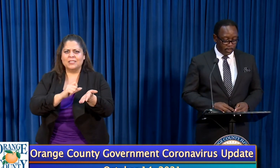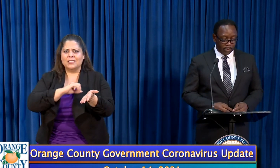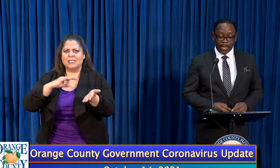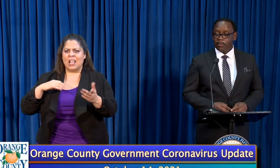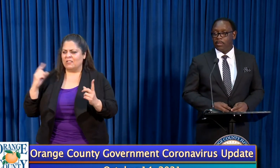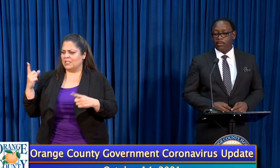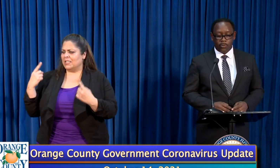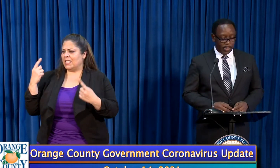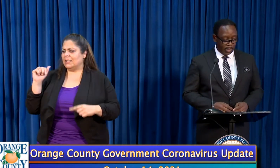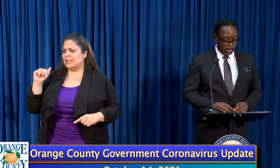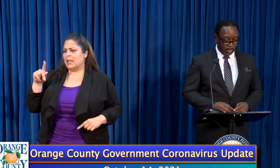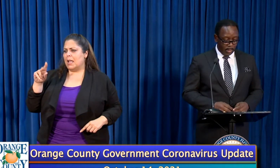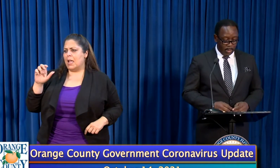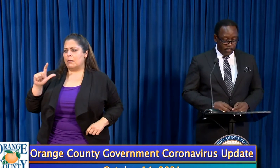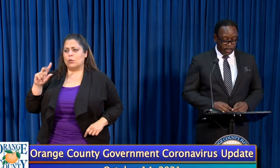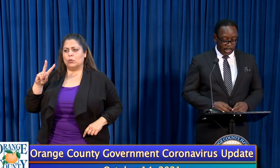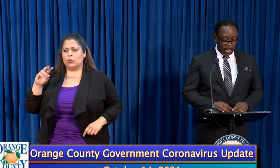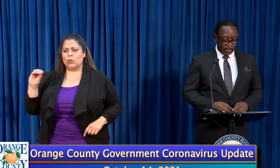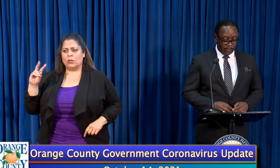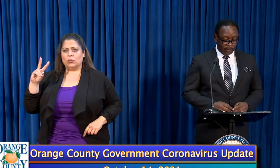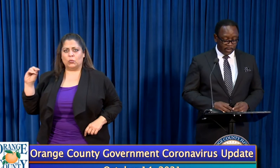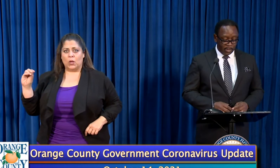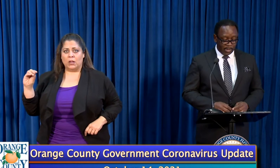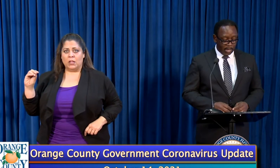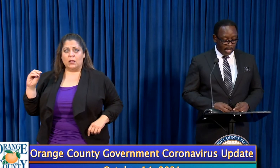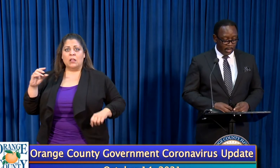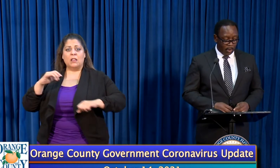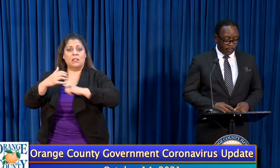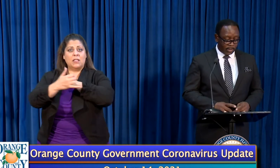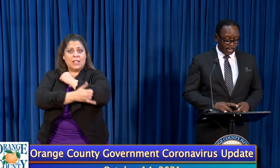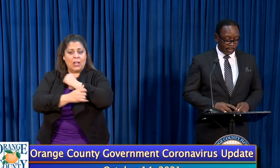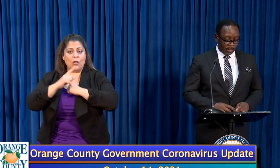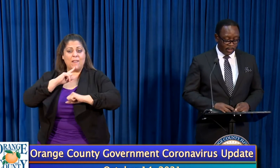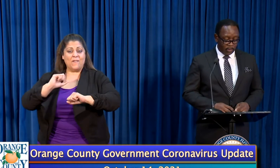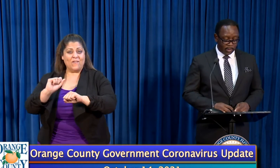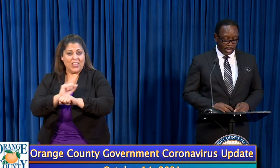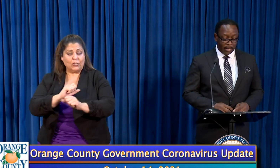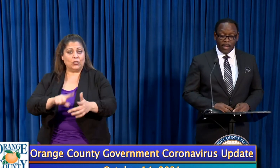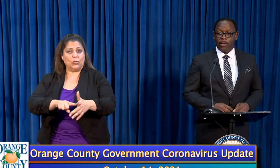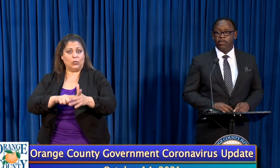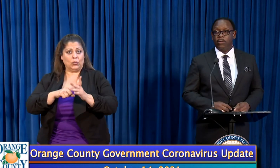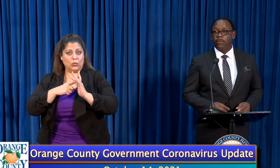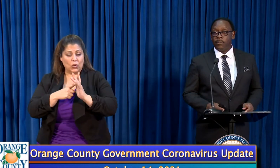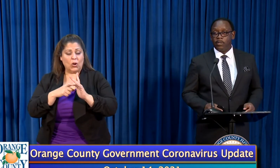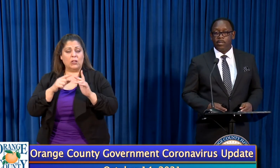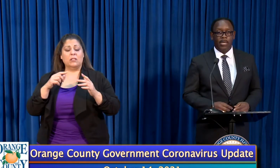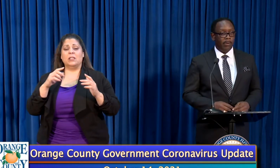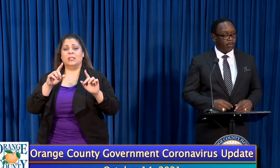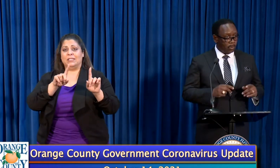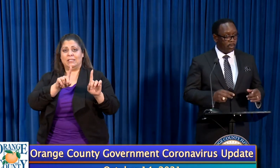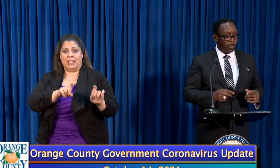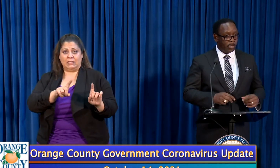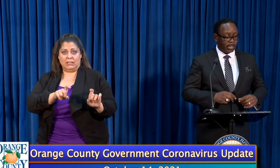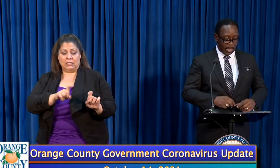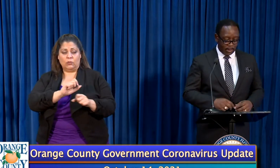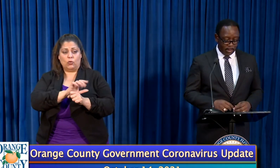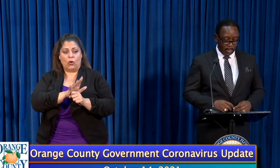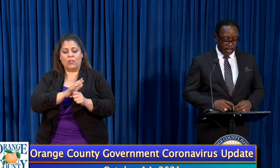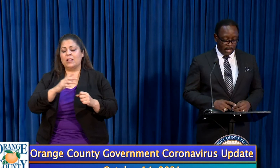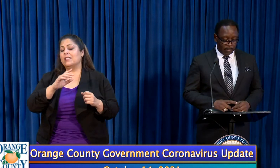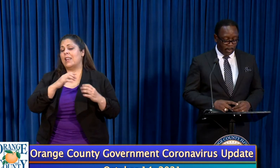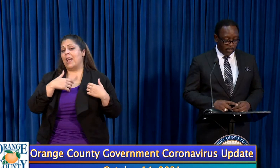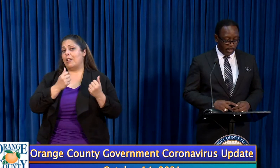April 2020, when the county officially began COVID testing, the Orange County Health Services team, those are Orange